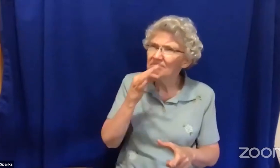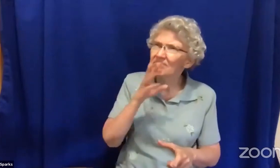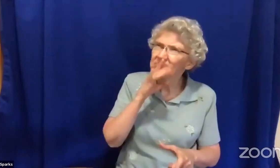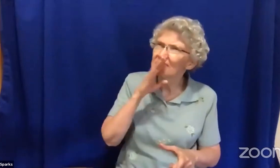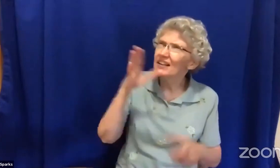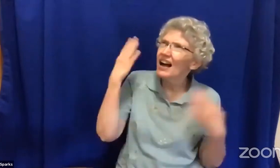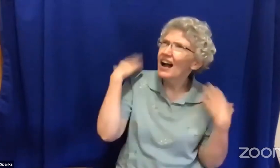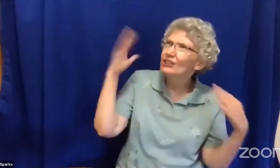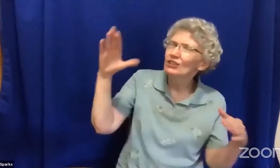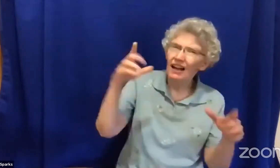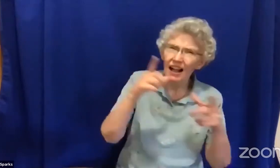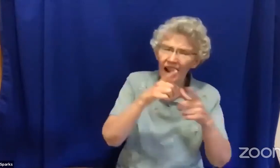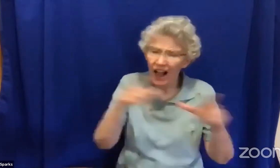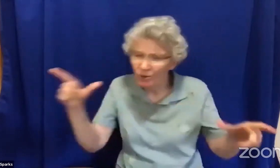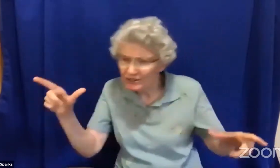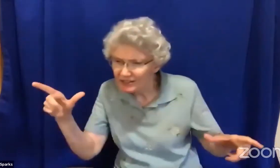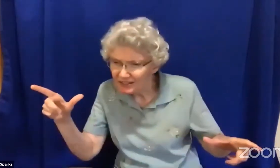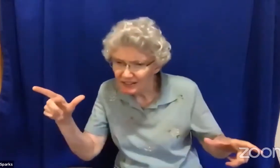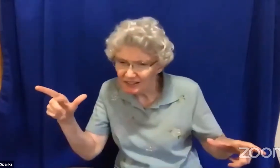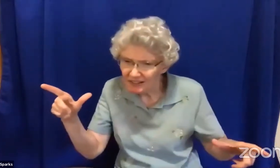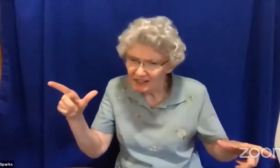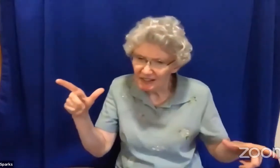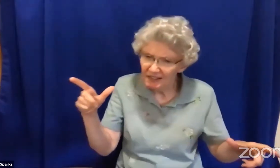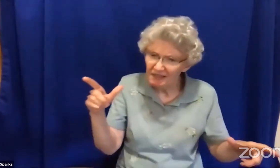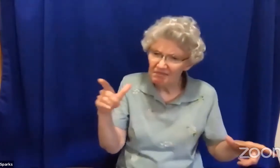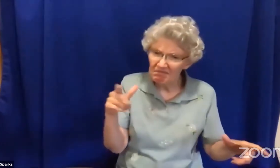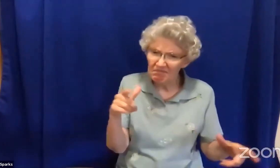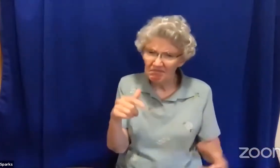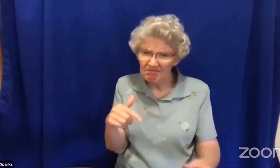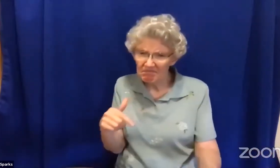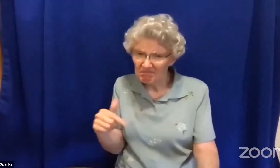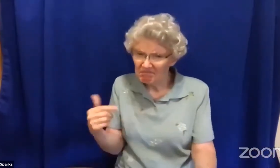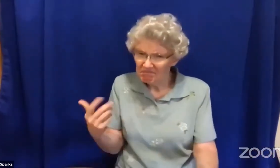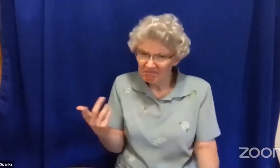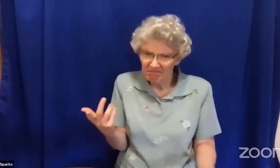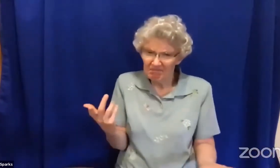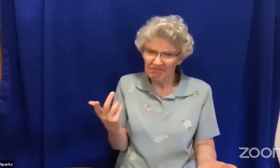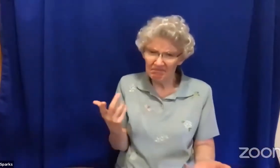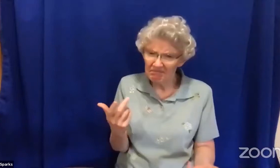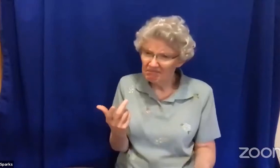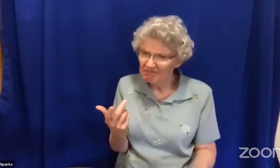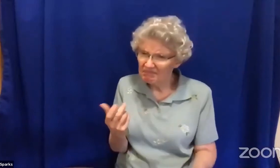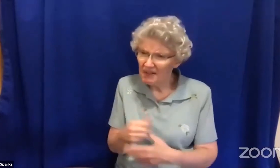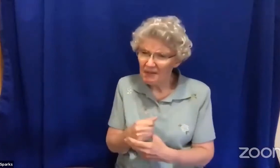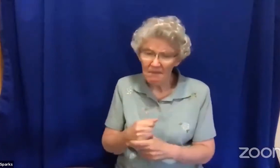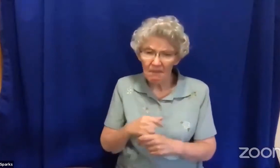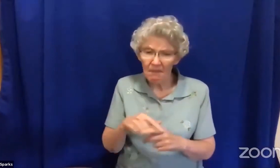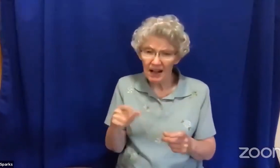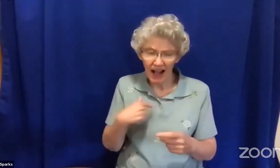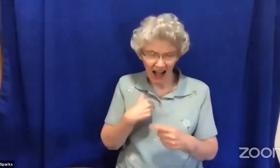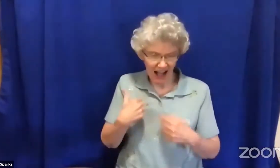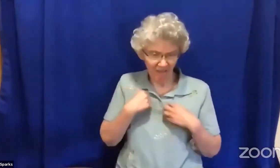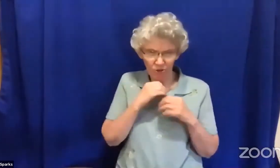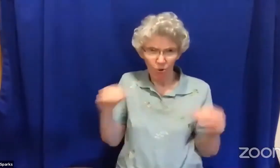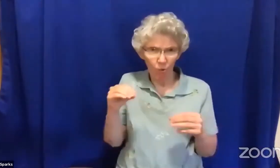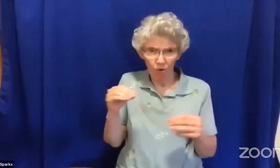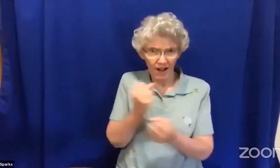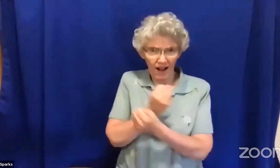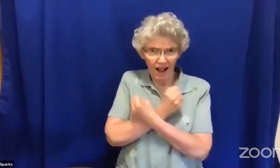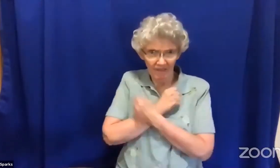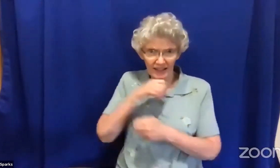What if I could speak all the languages of humans and angels?